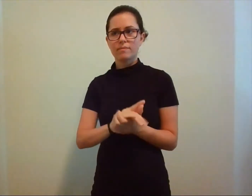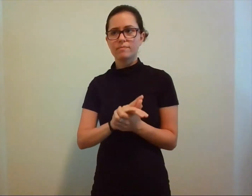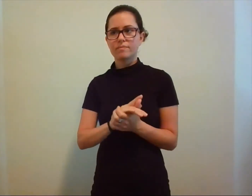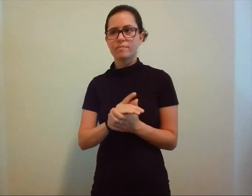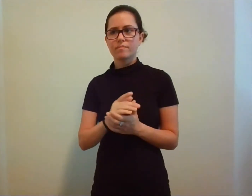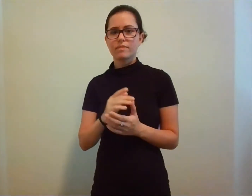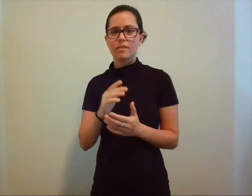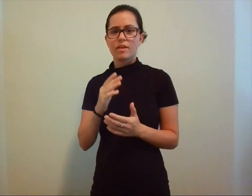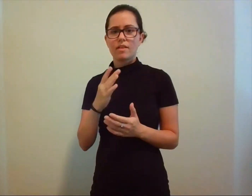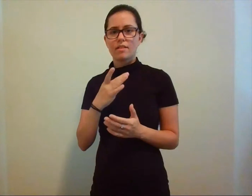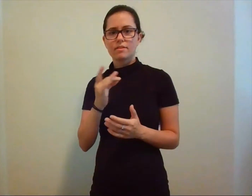especially